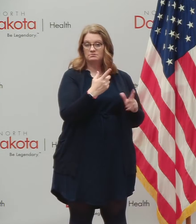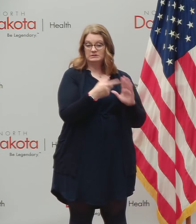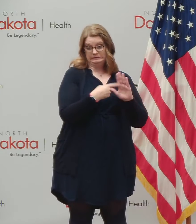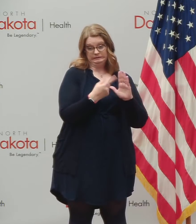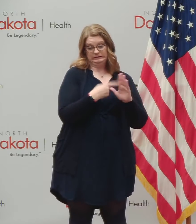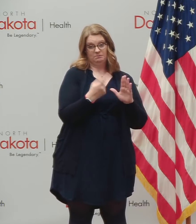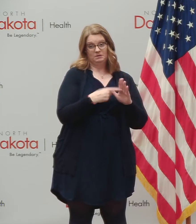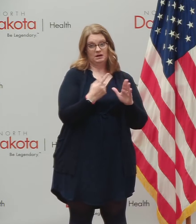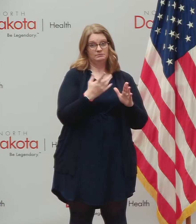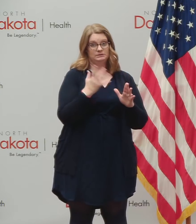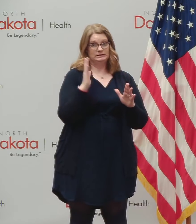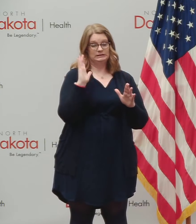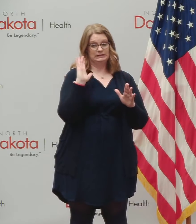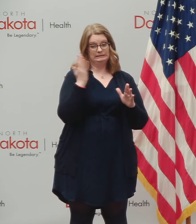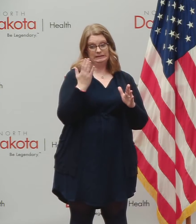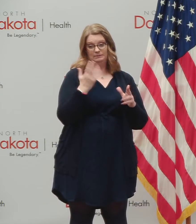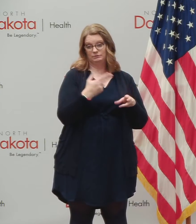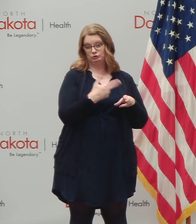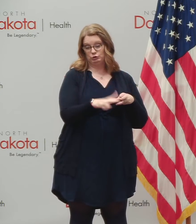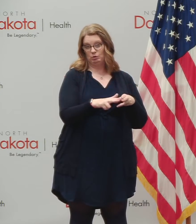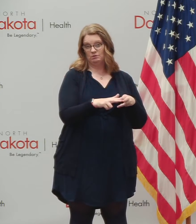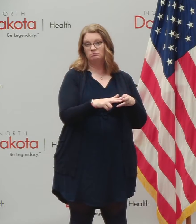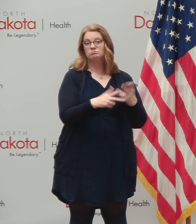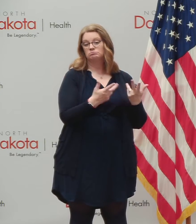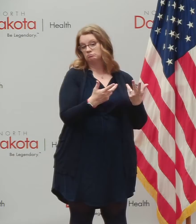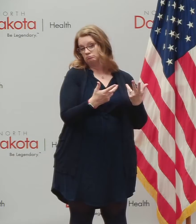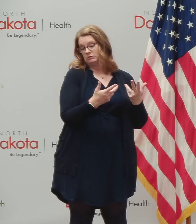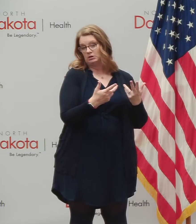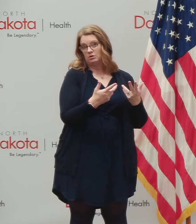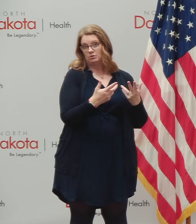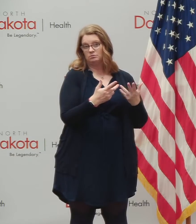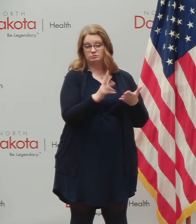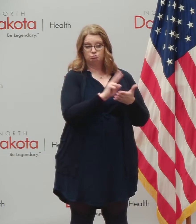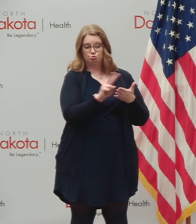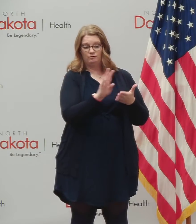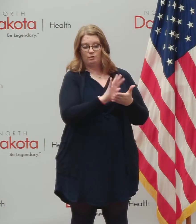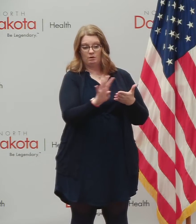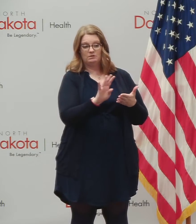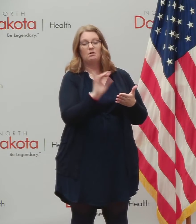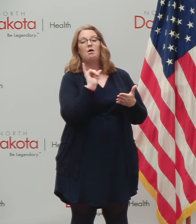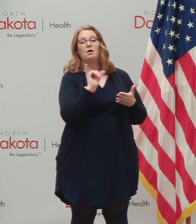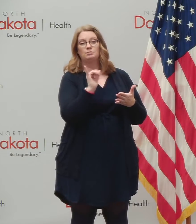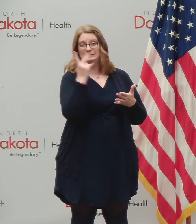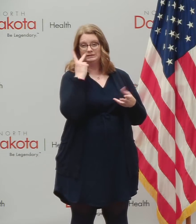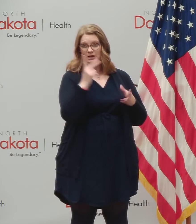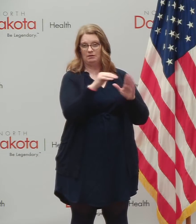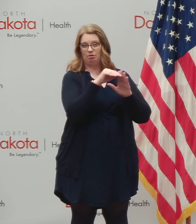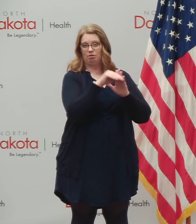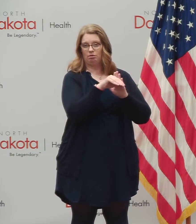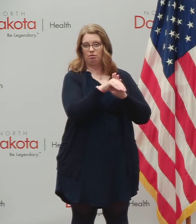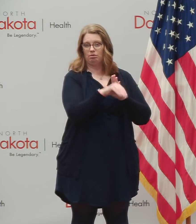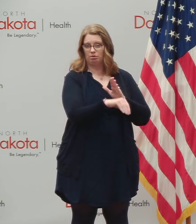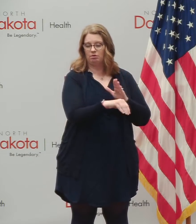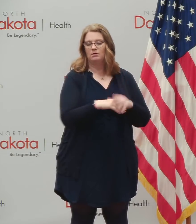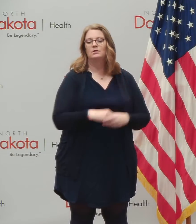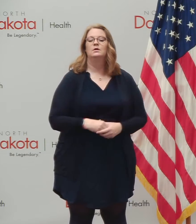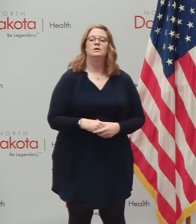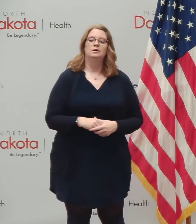relative to our lifetimes, getting feedback in 2 to 4 weeks from actions that we take collectively.